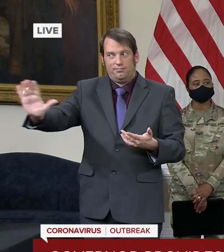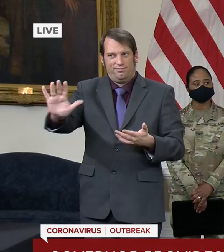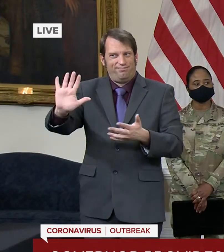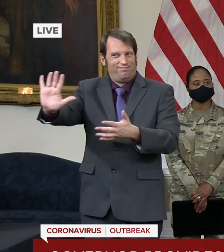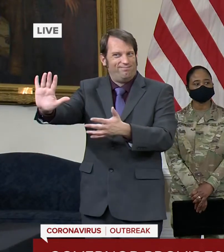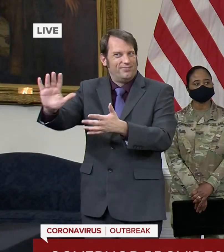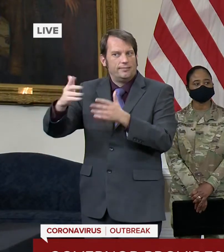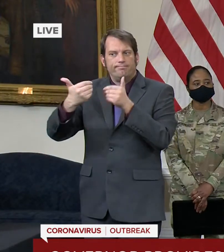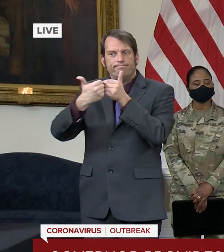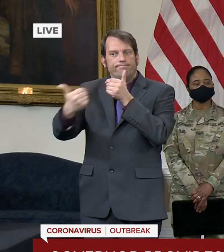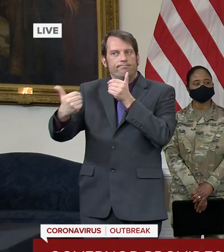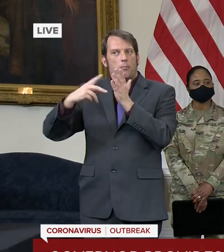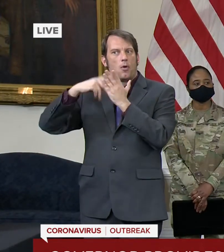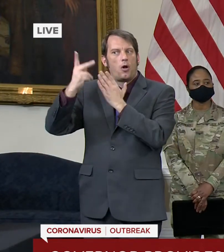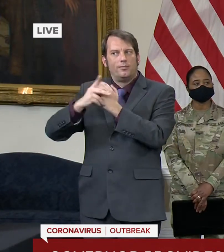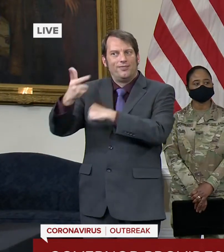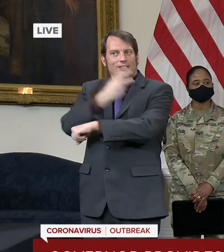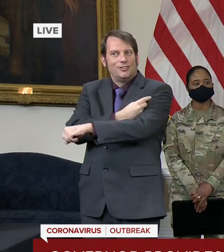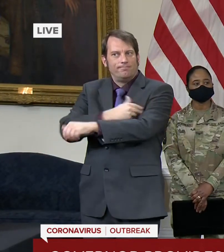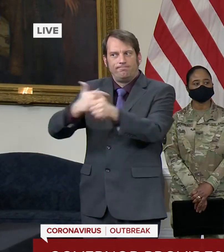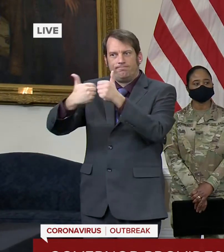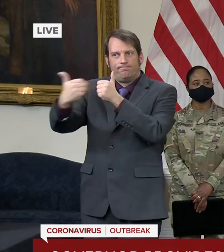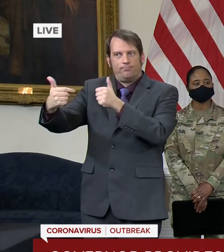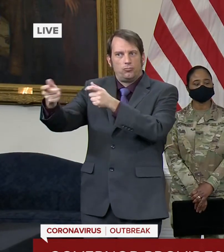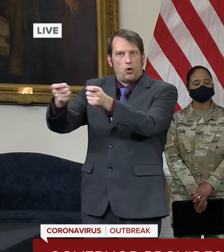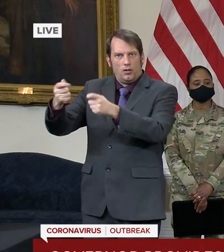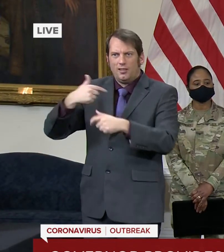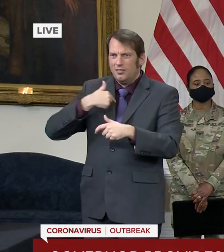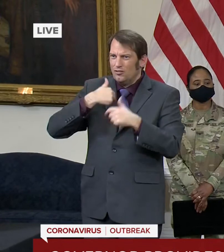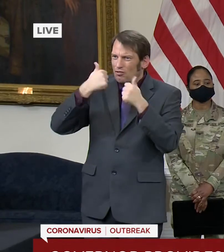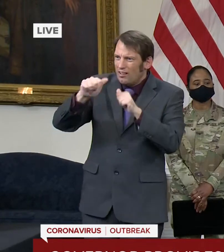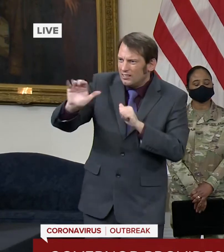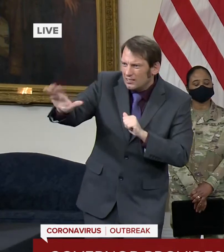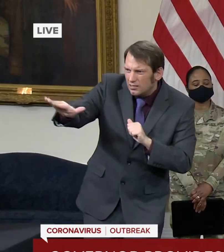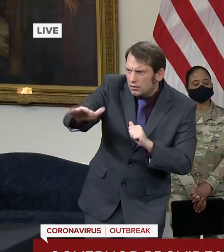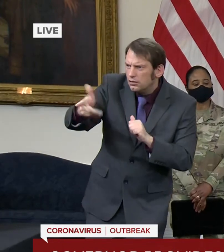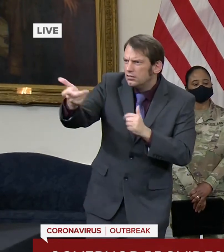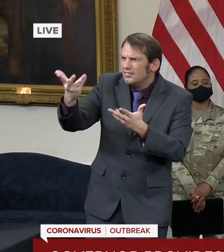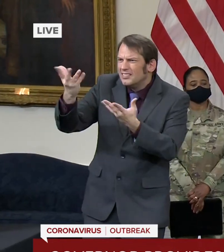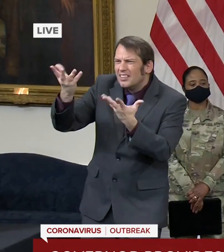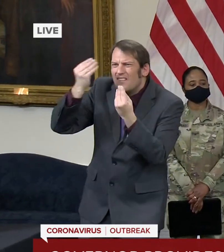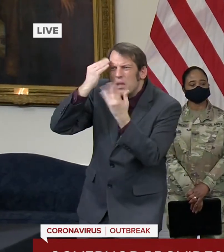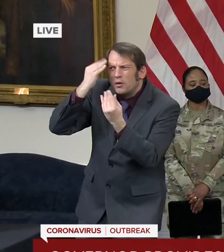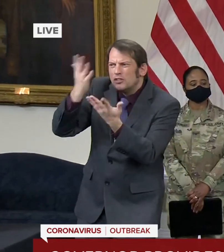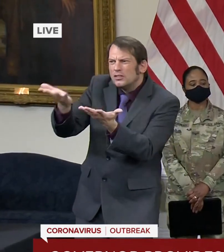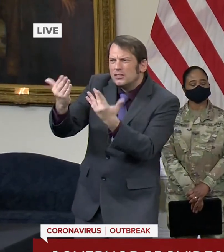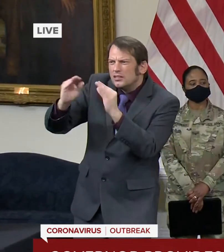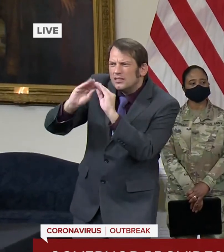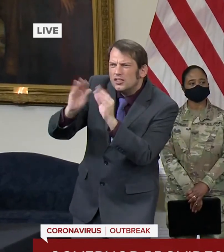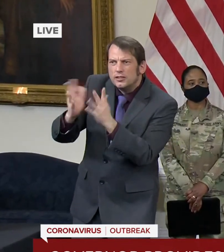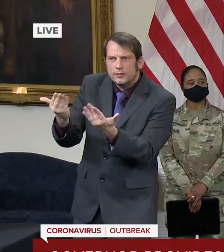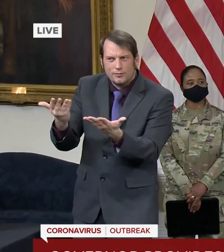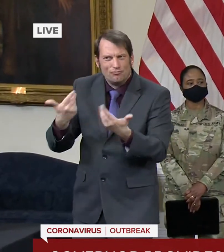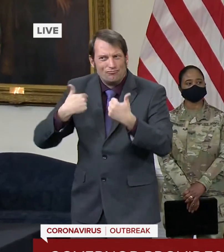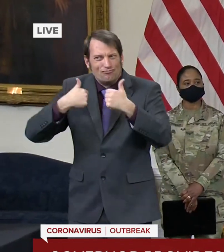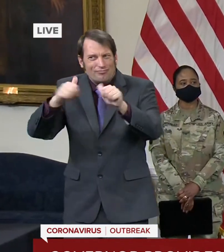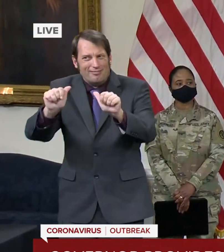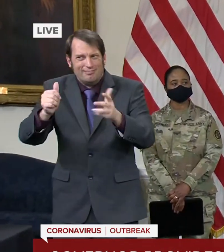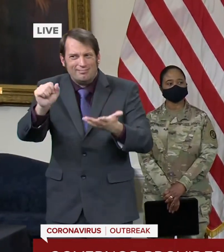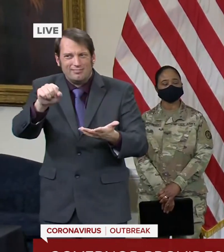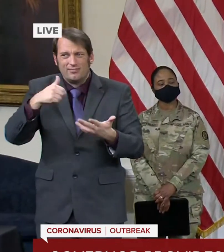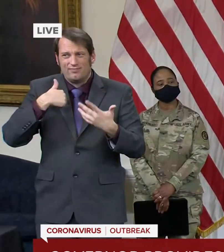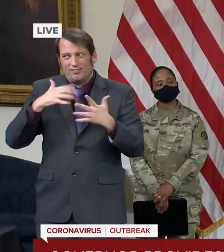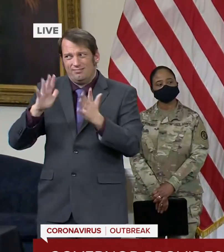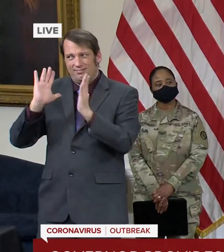and other states. We're trying to get that clarity from the feds. I said earlier that we asked the federal government to get involved in vaccinating their